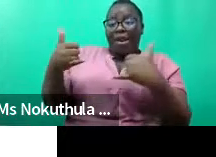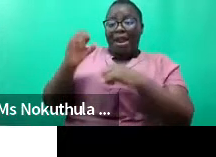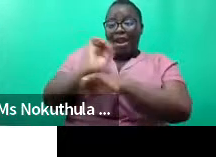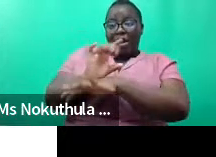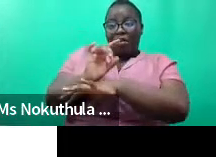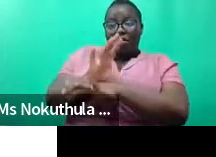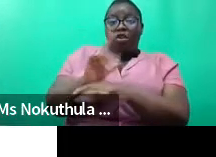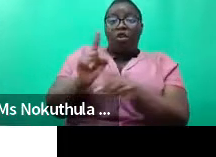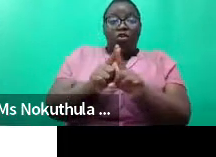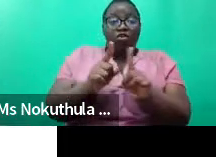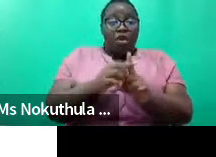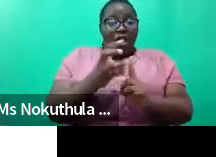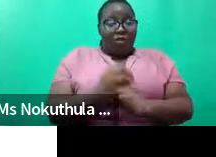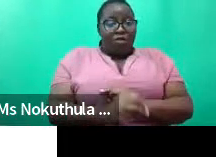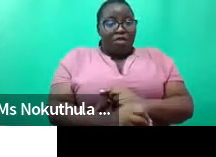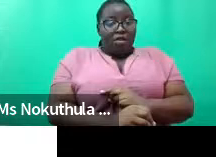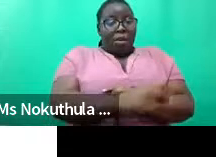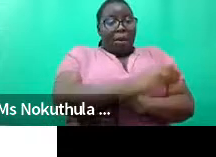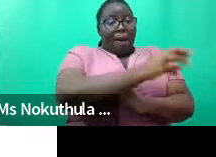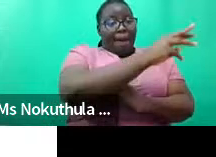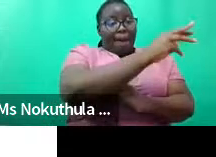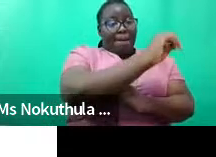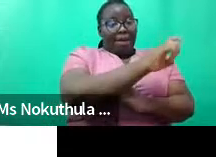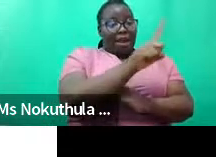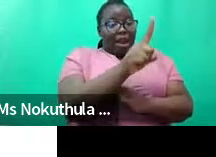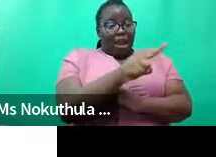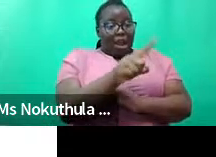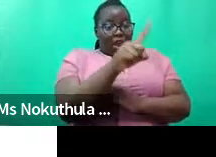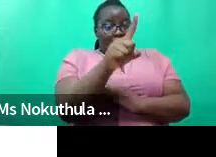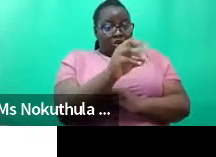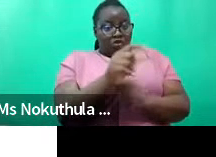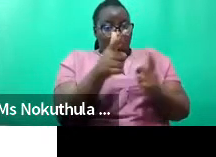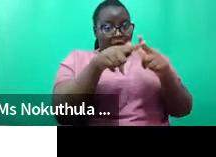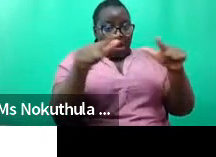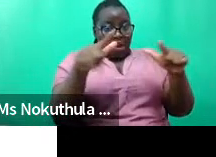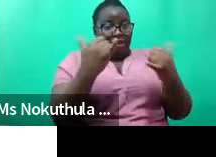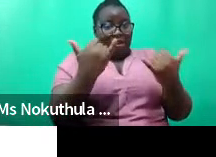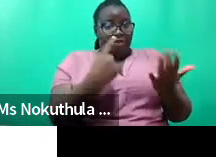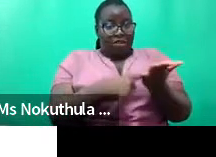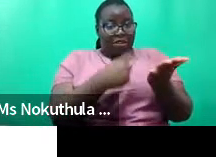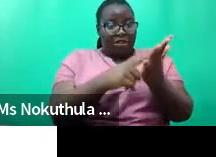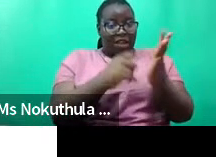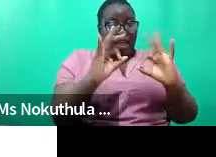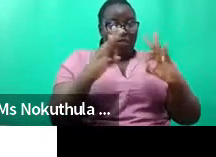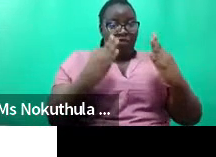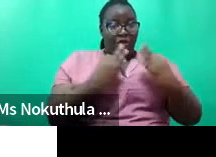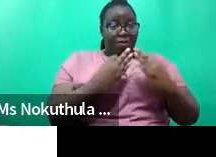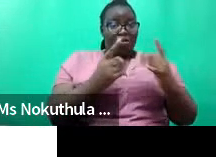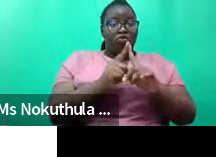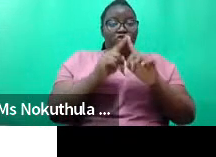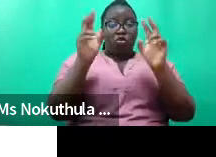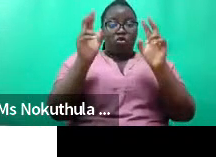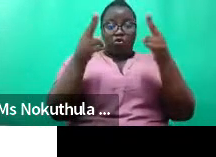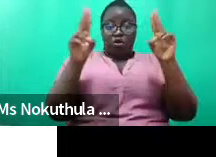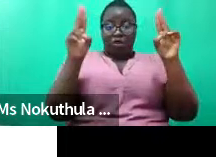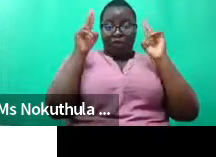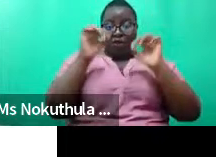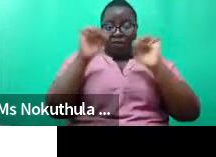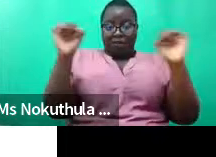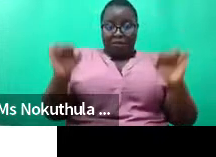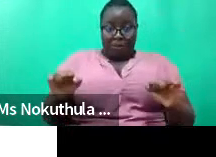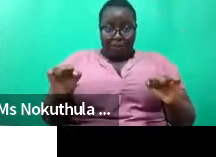level, we discuss families and universities. Under families, we'll go and say that some